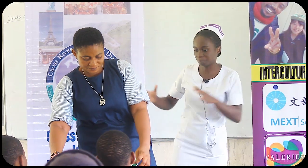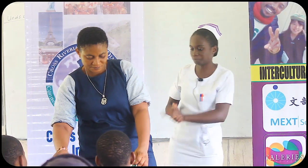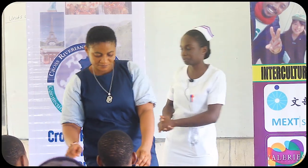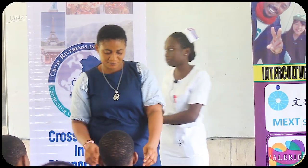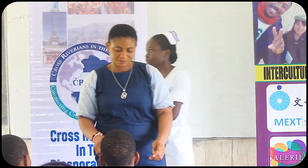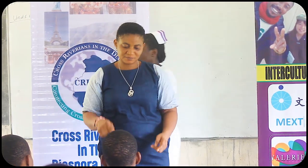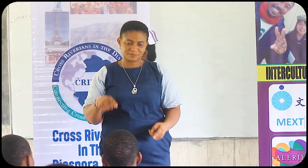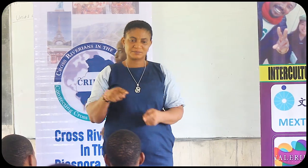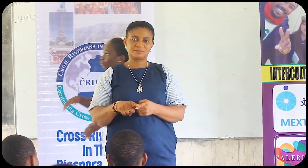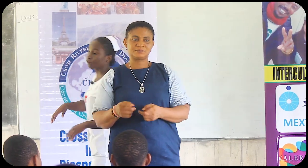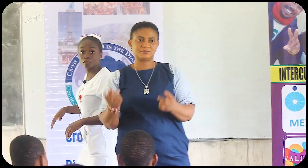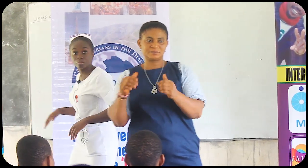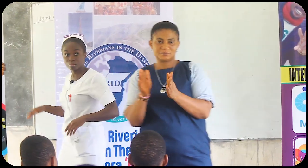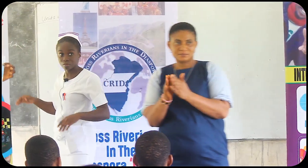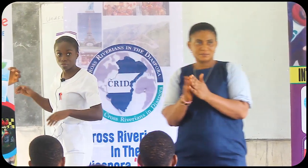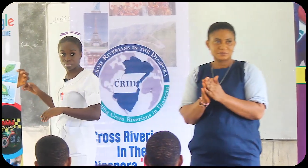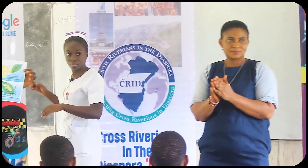easily.